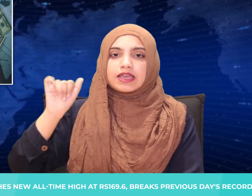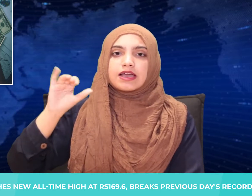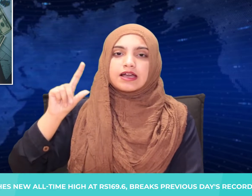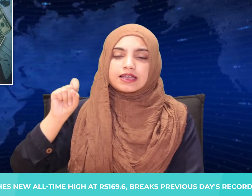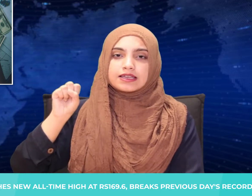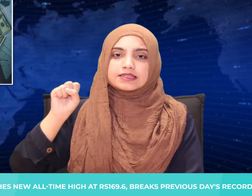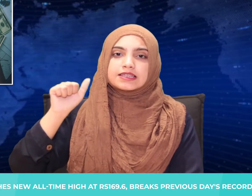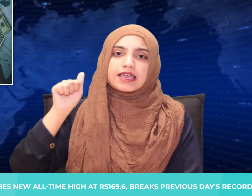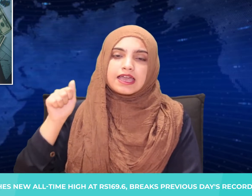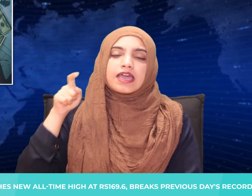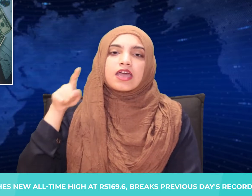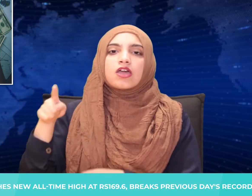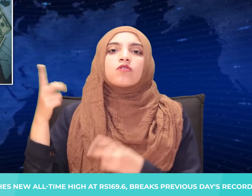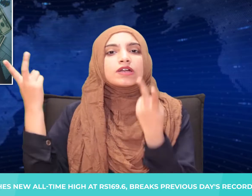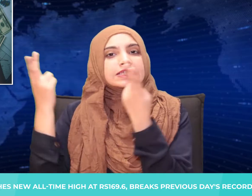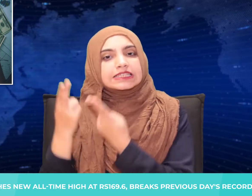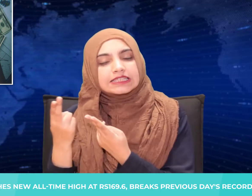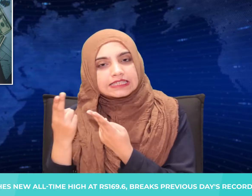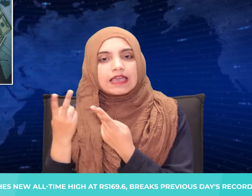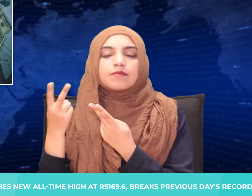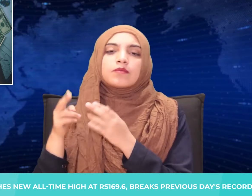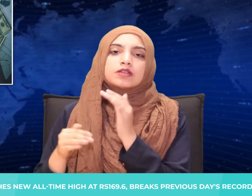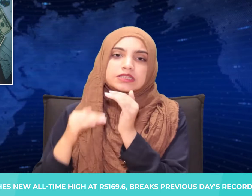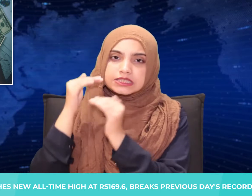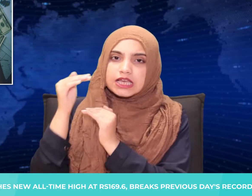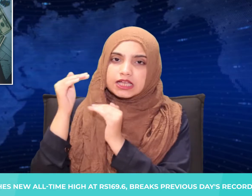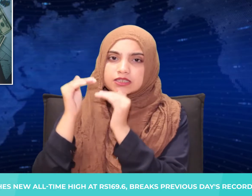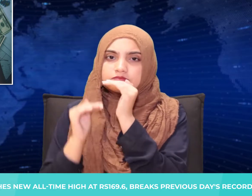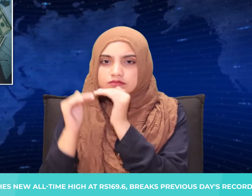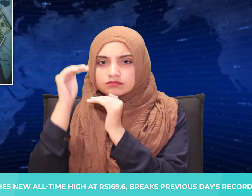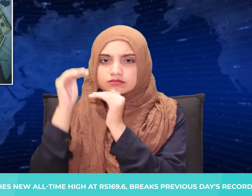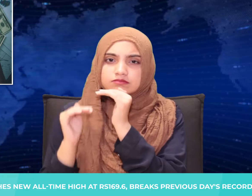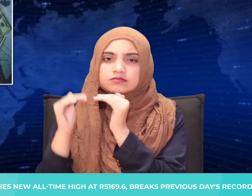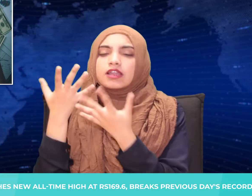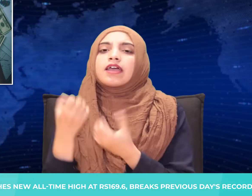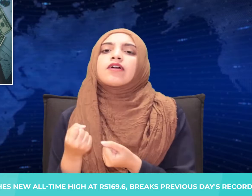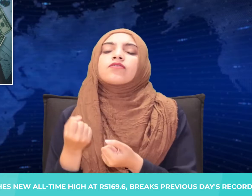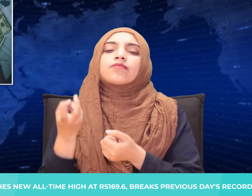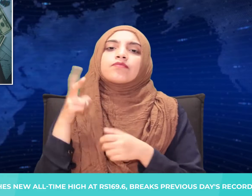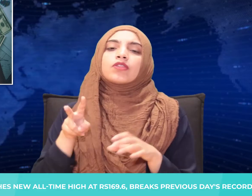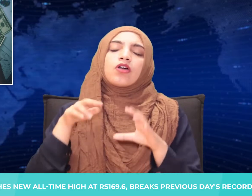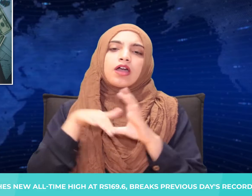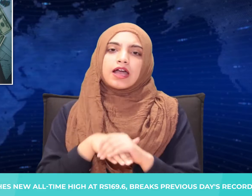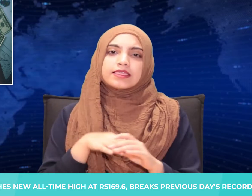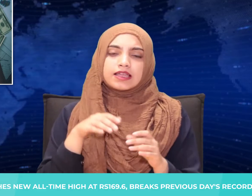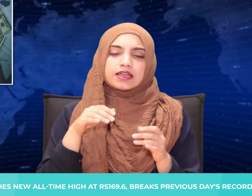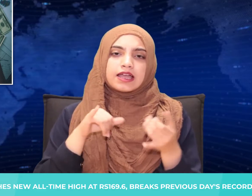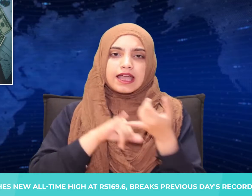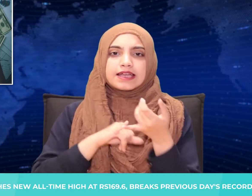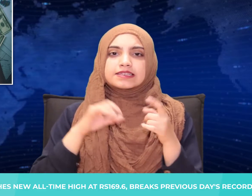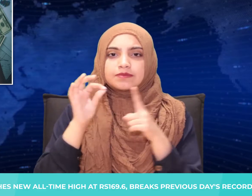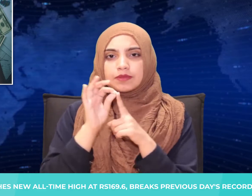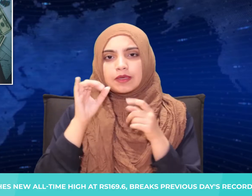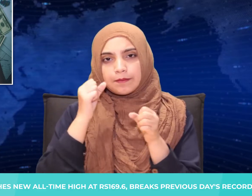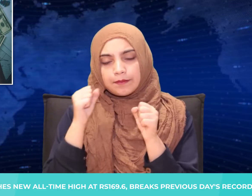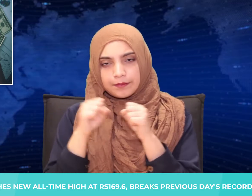at rupees 169 following intervention from the SBP, a source familiar with the development